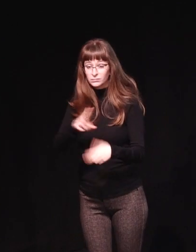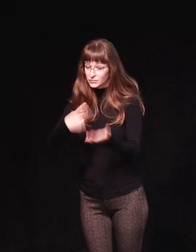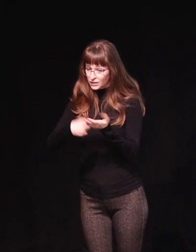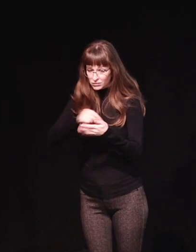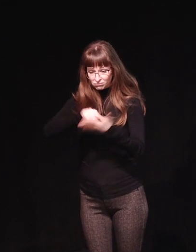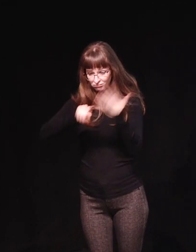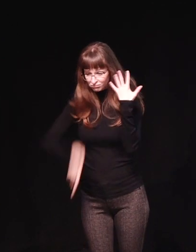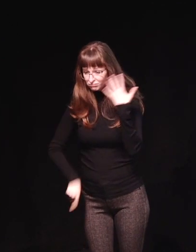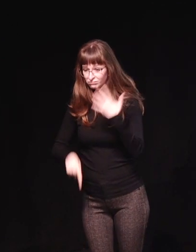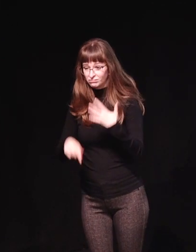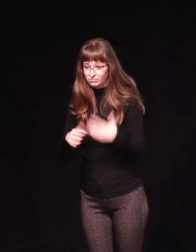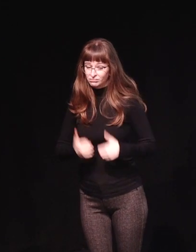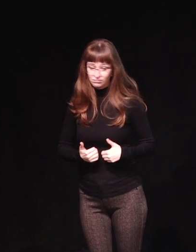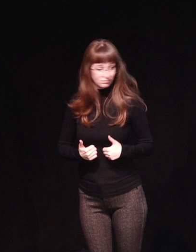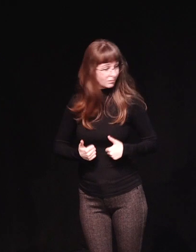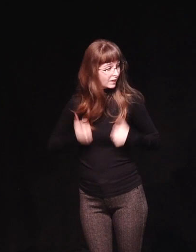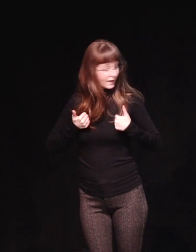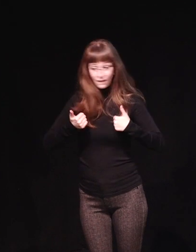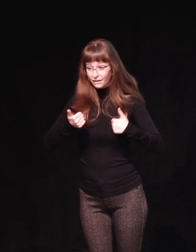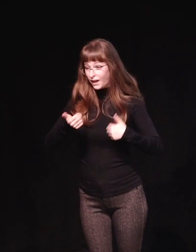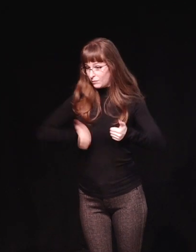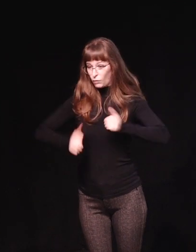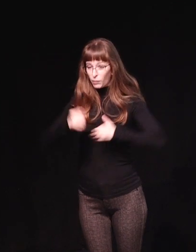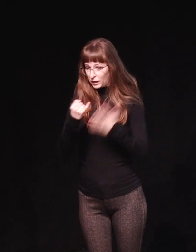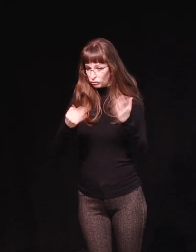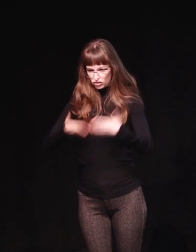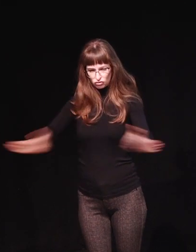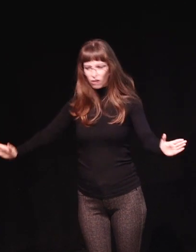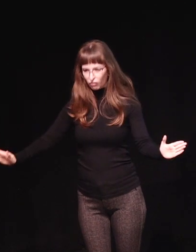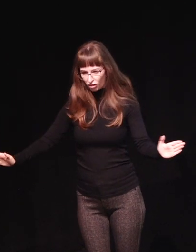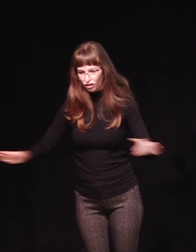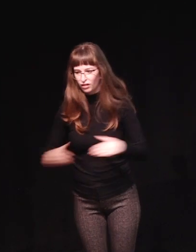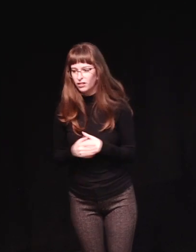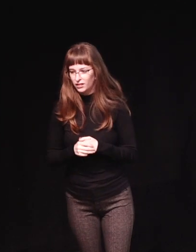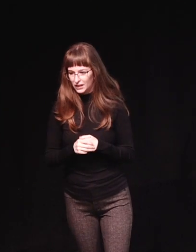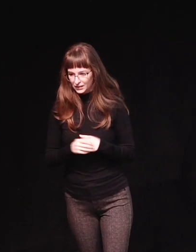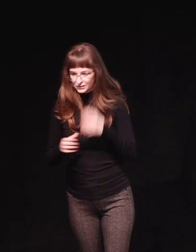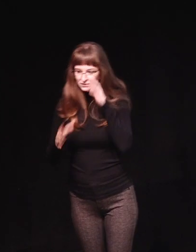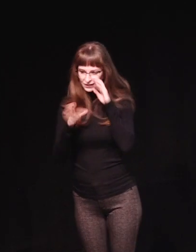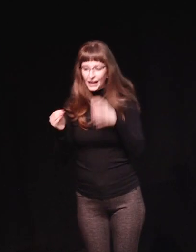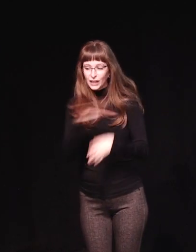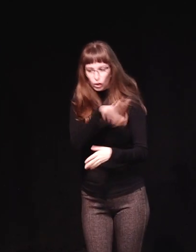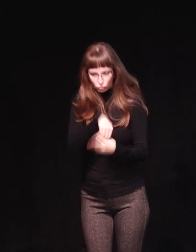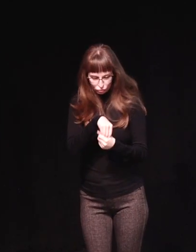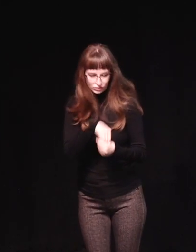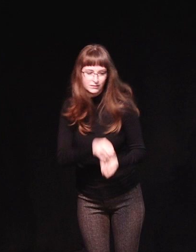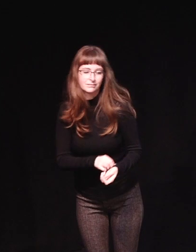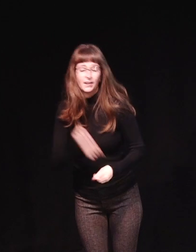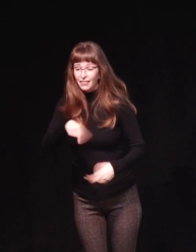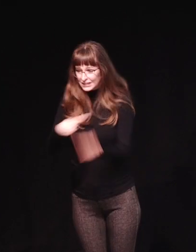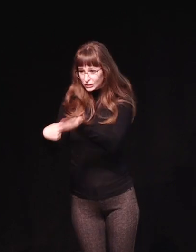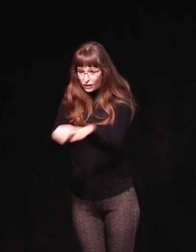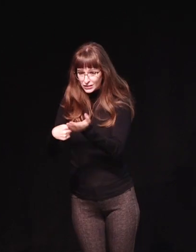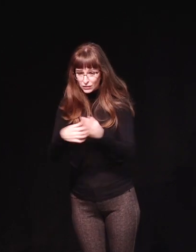include discussions about live performing arts. Really supporting these conversations around disability among